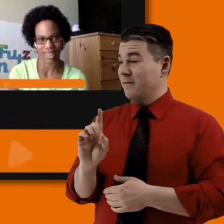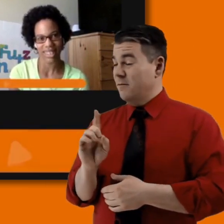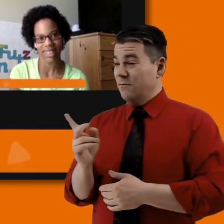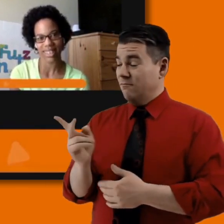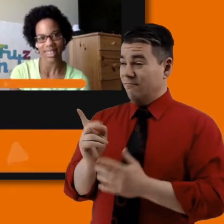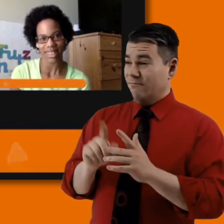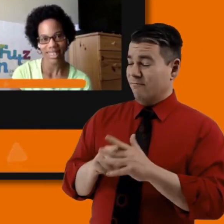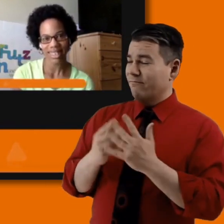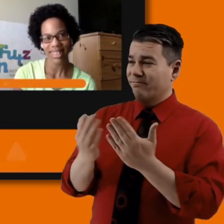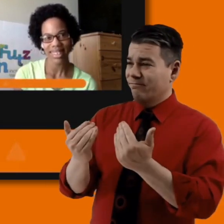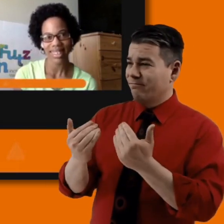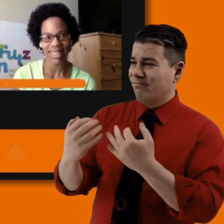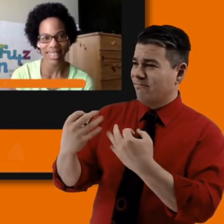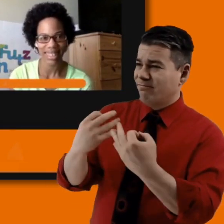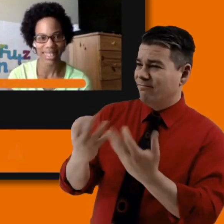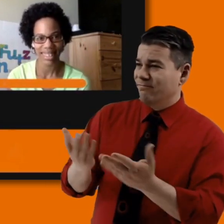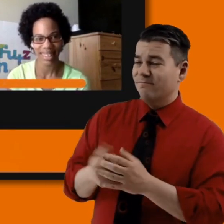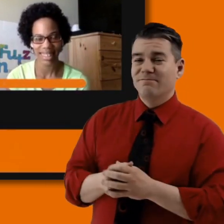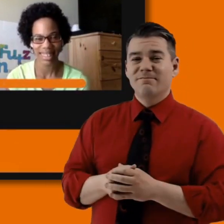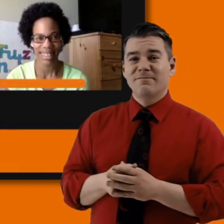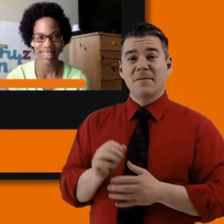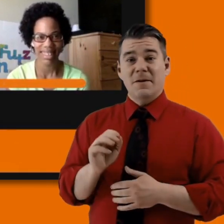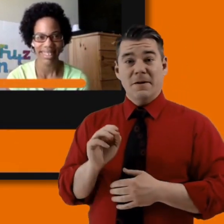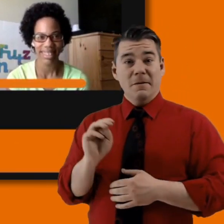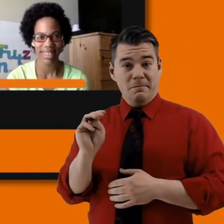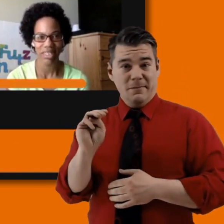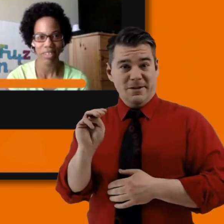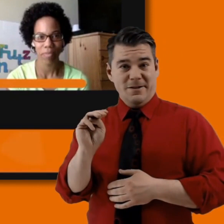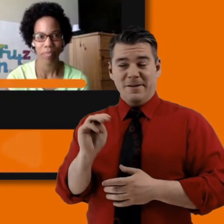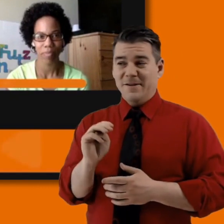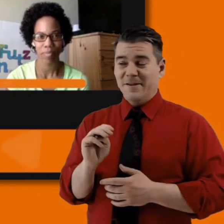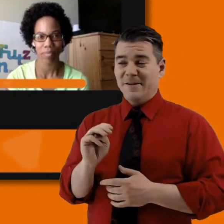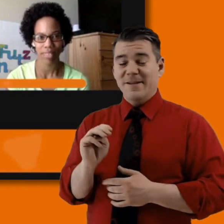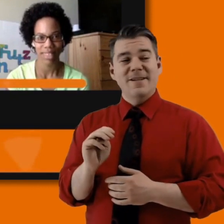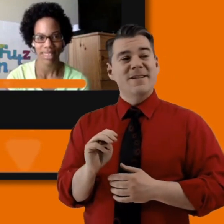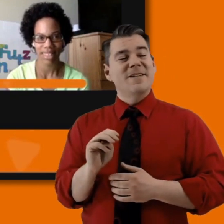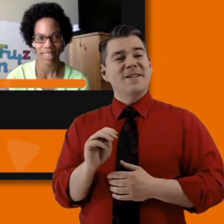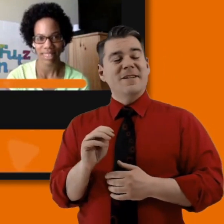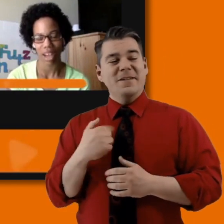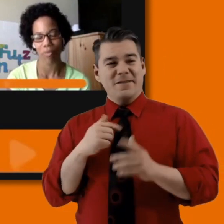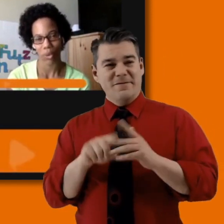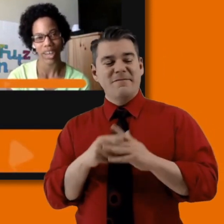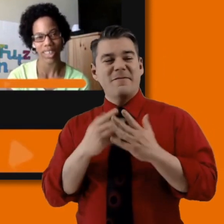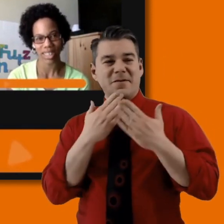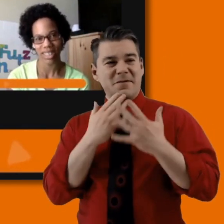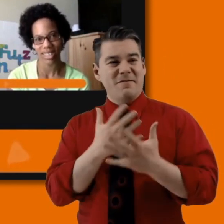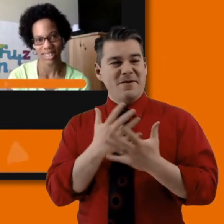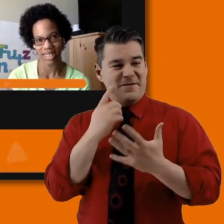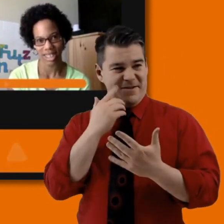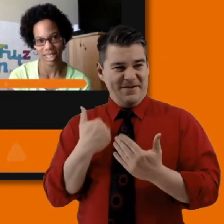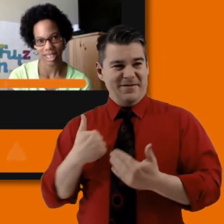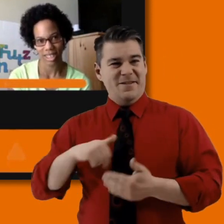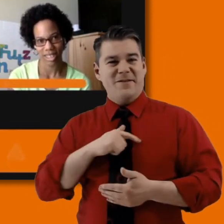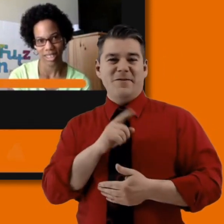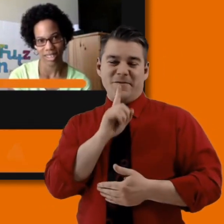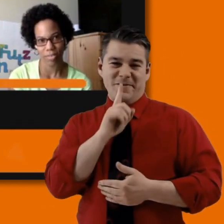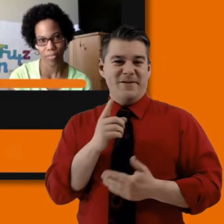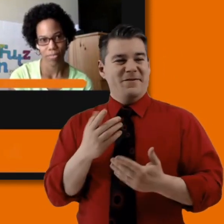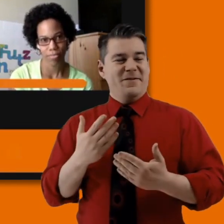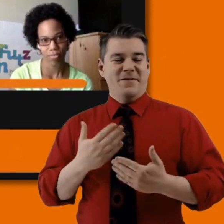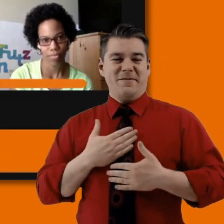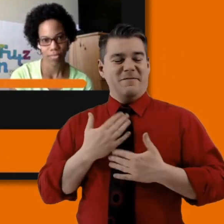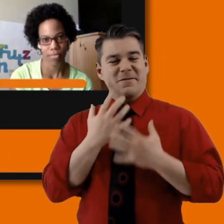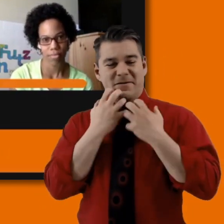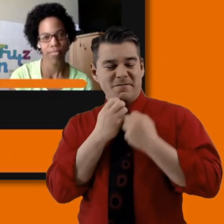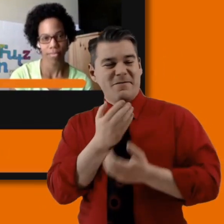start. I can start. Thank you so much for having us. We are so excited to be here. We love you guys and are